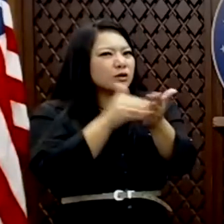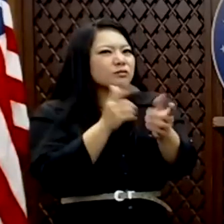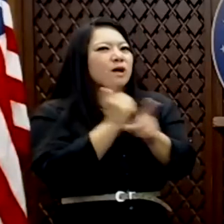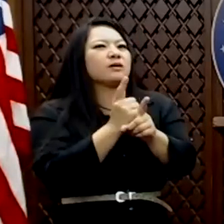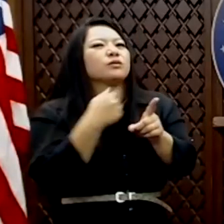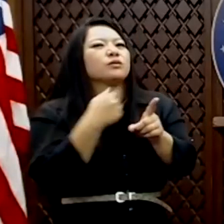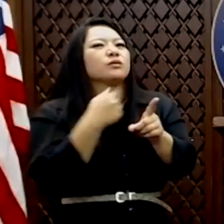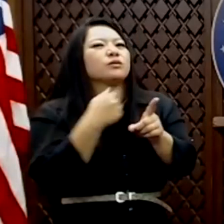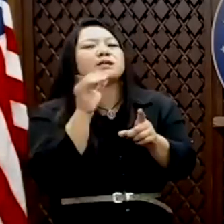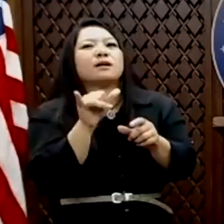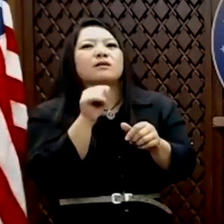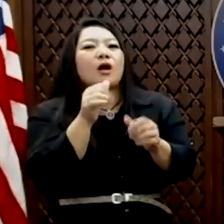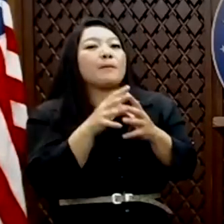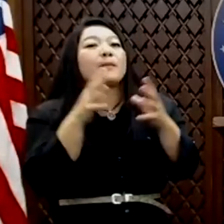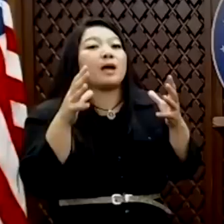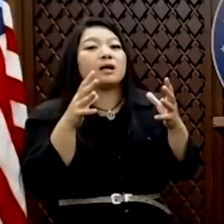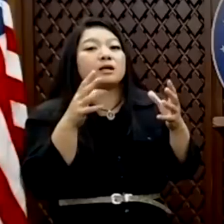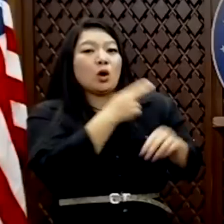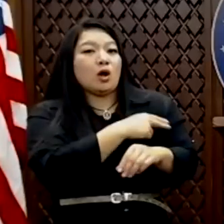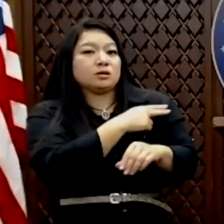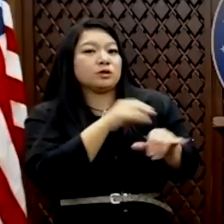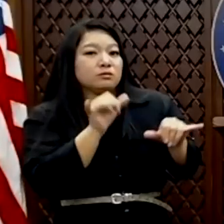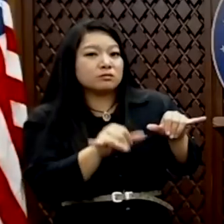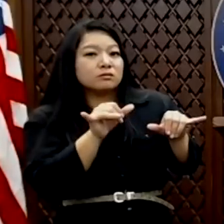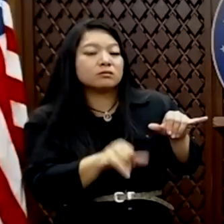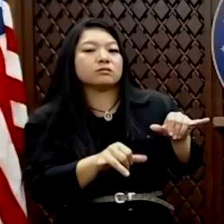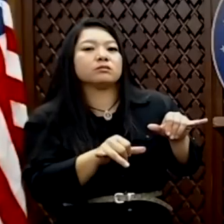we're seeing that there's not that many hospital,